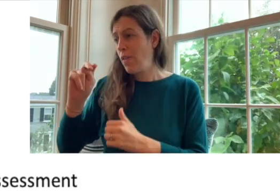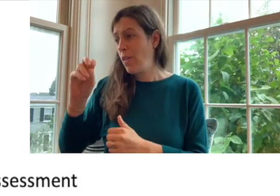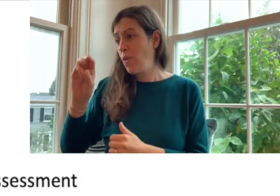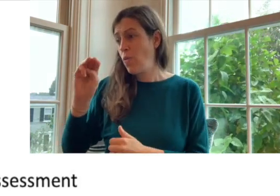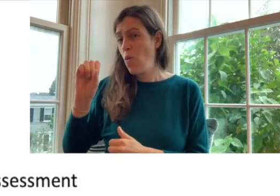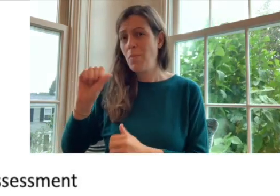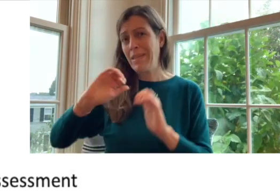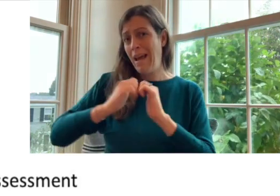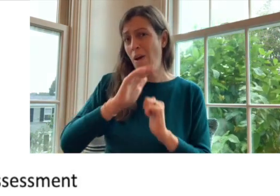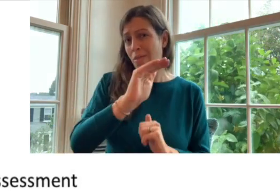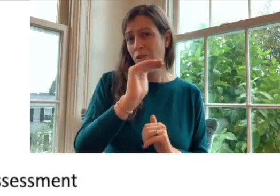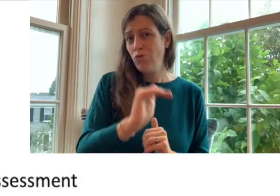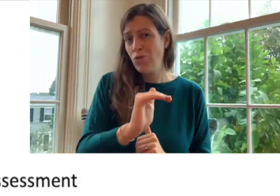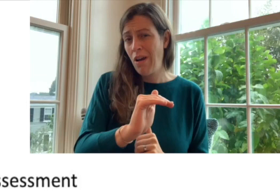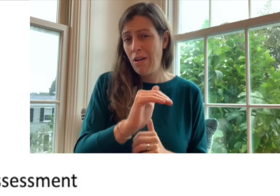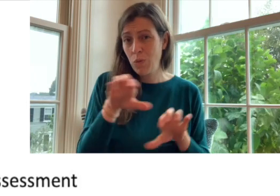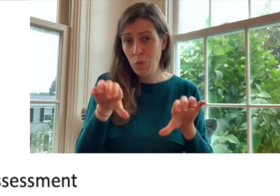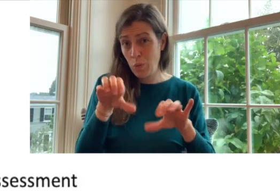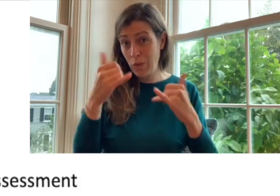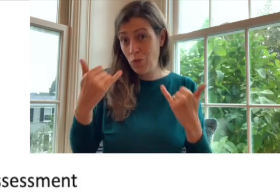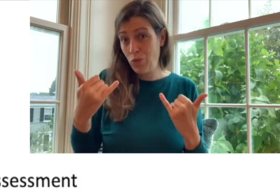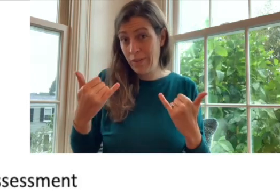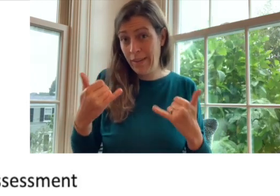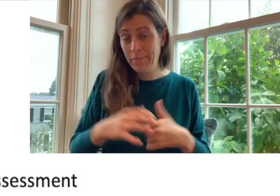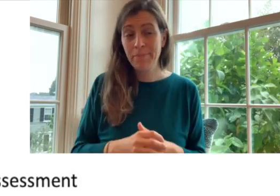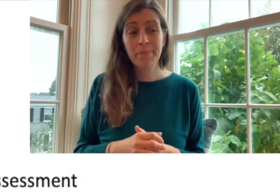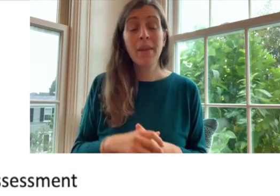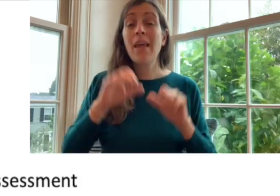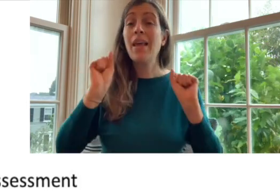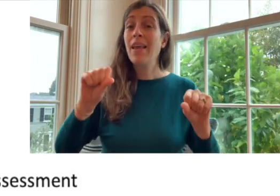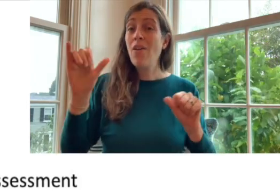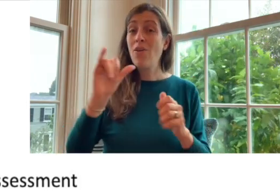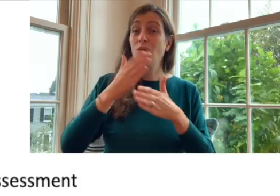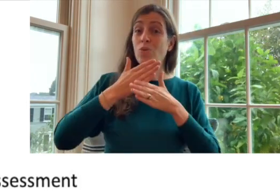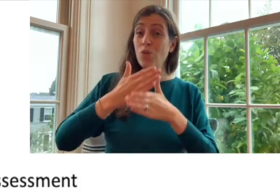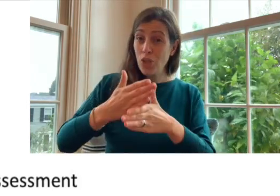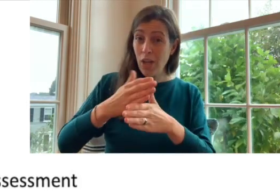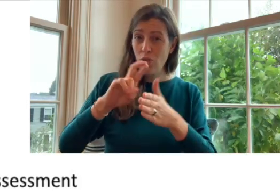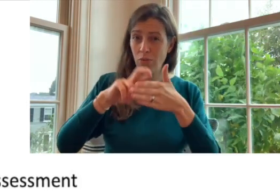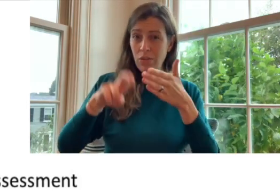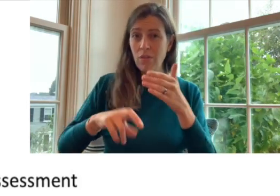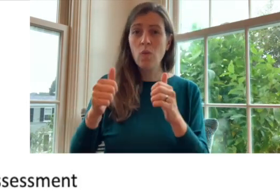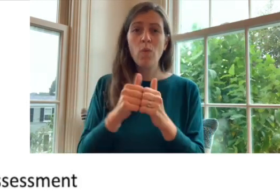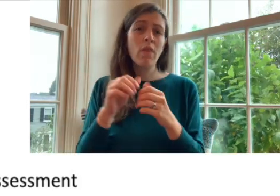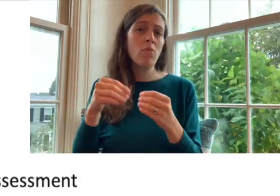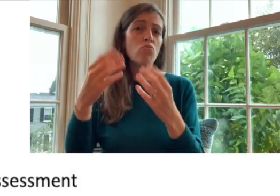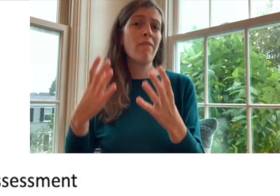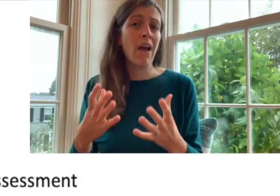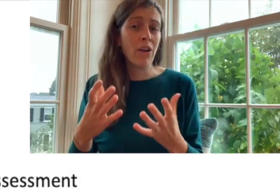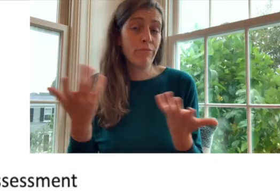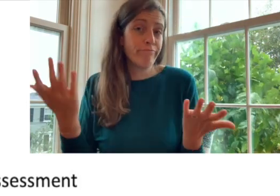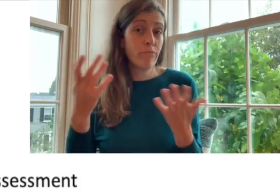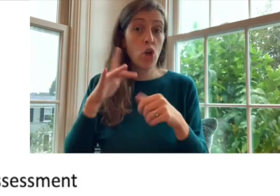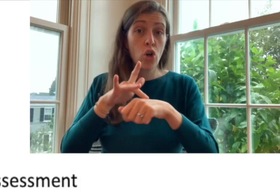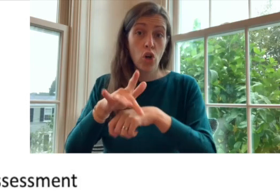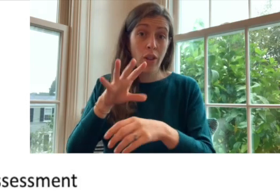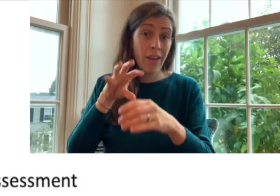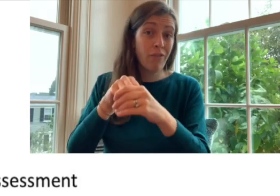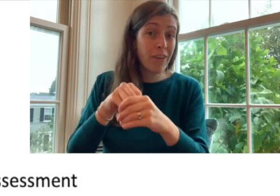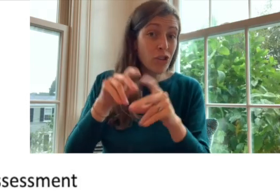report summarizing the child's results. They can share that result with a provider like a school or earlier